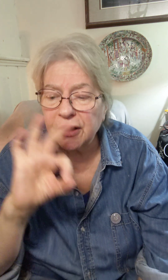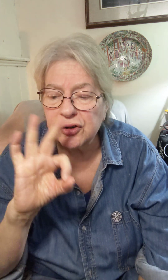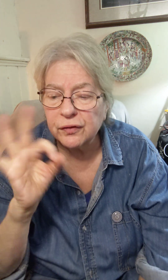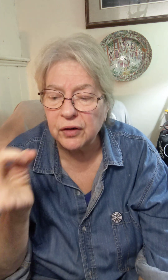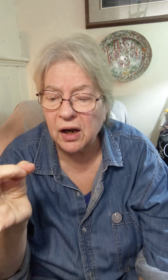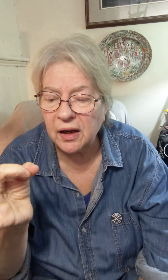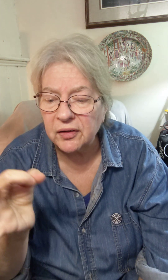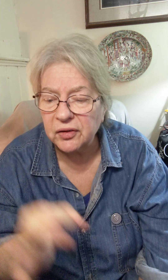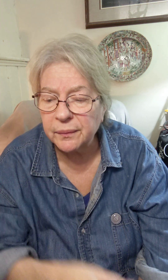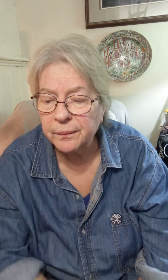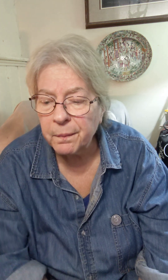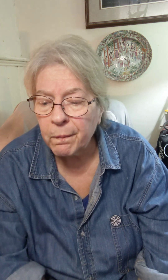French fries.